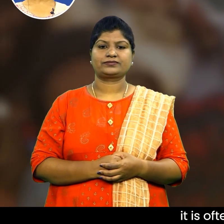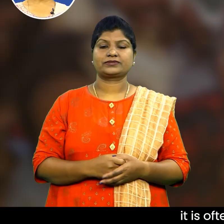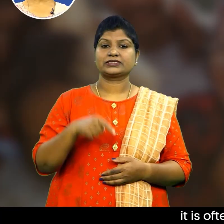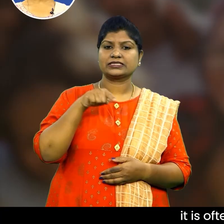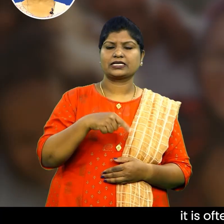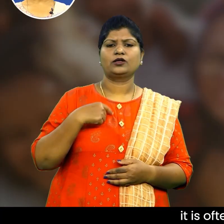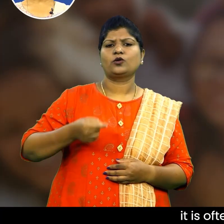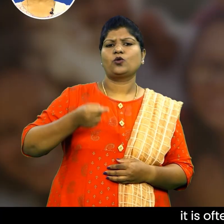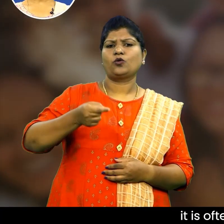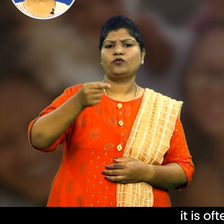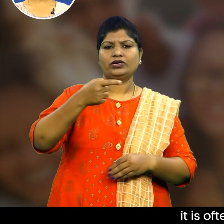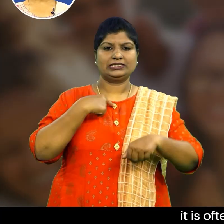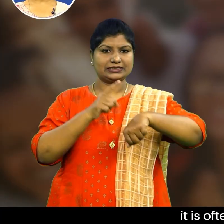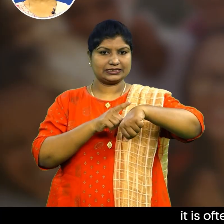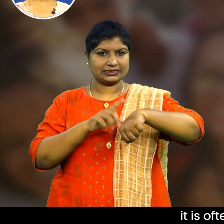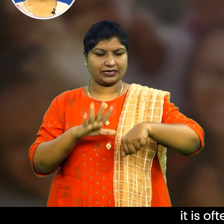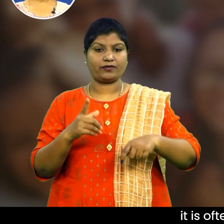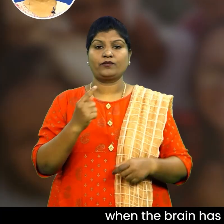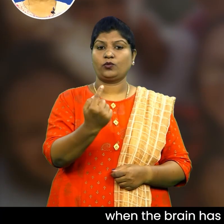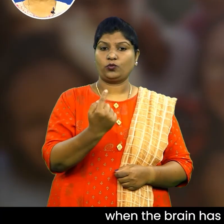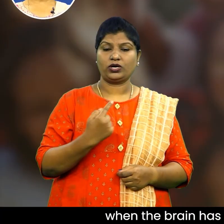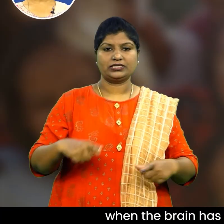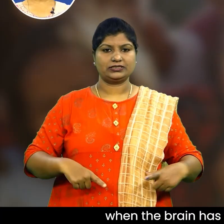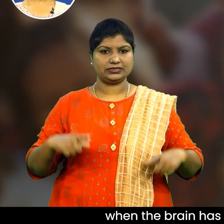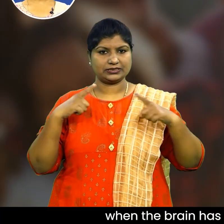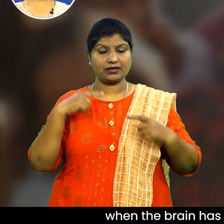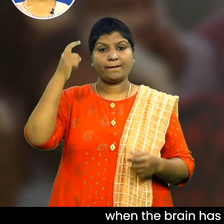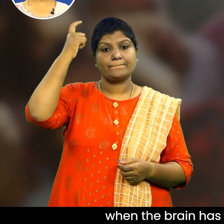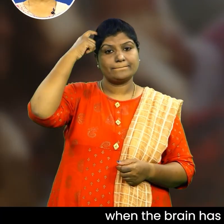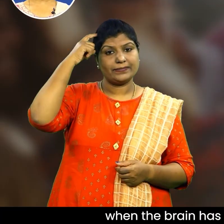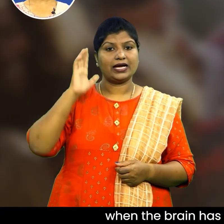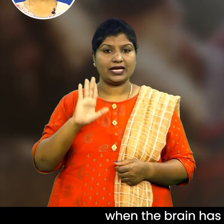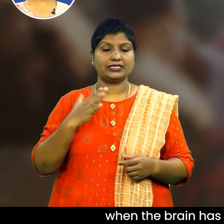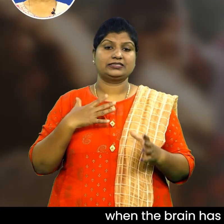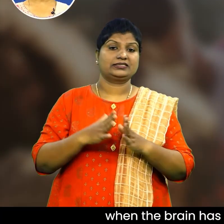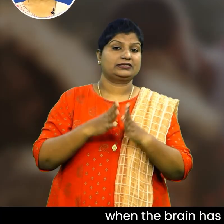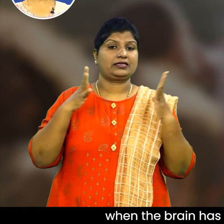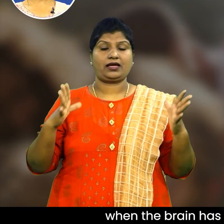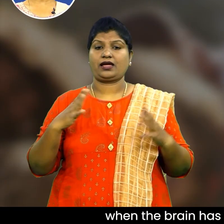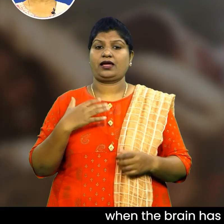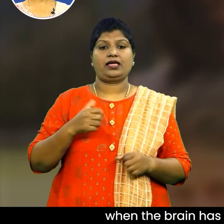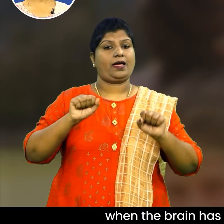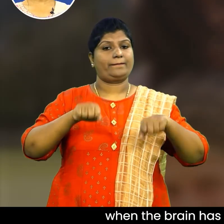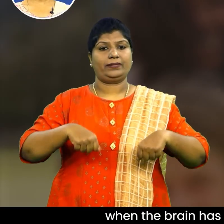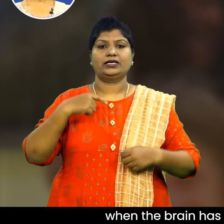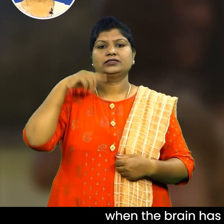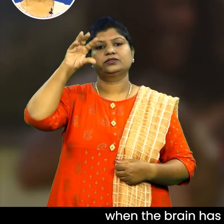It is often the time in one's life when the brain has the greatest capacity for